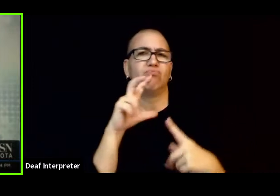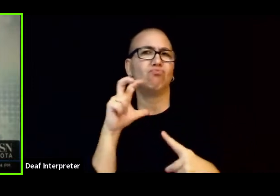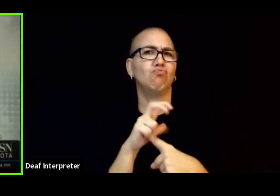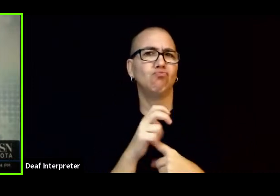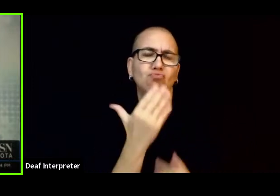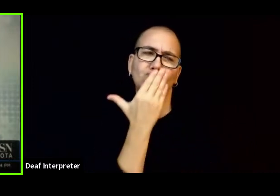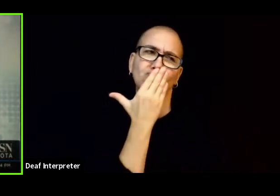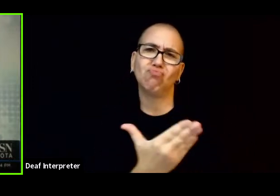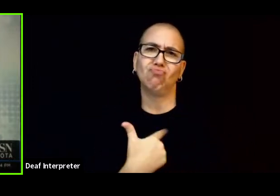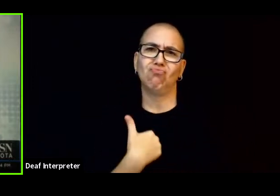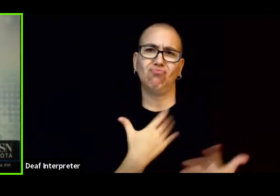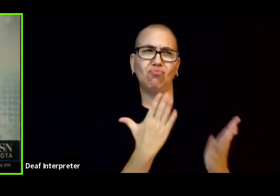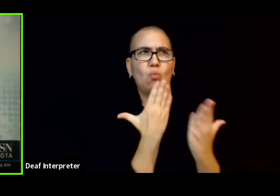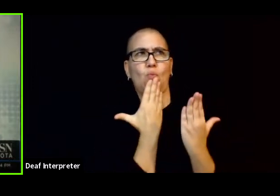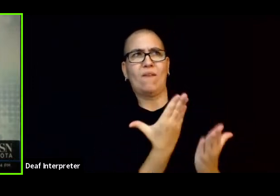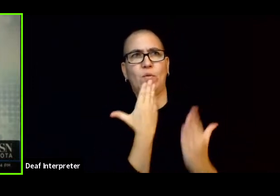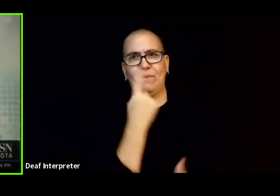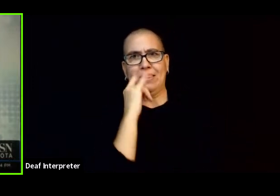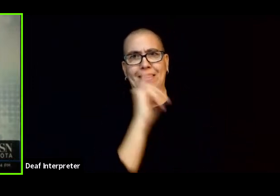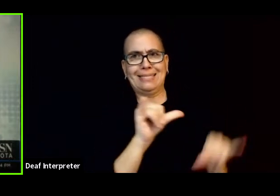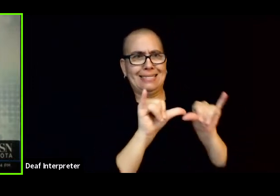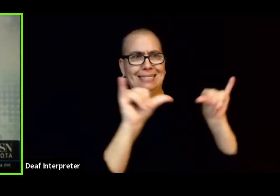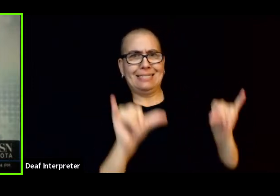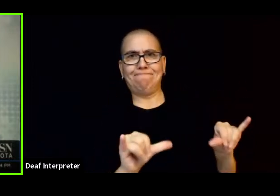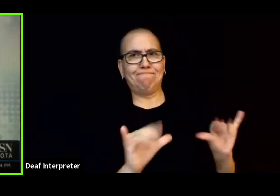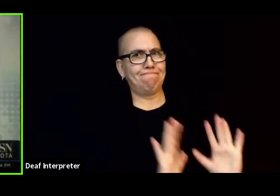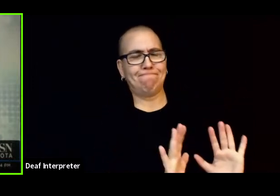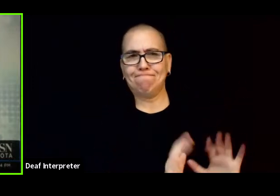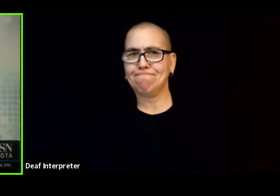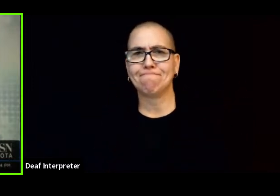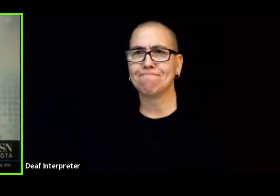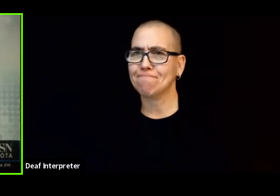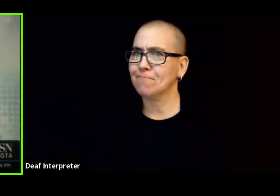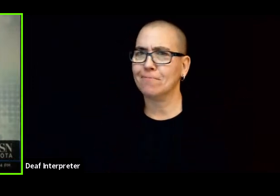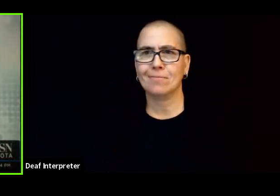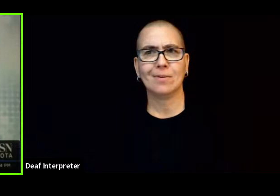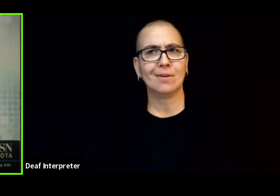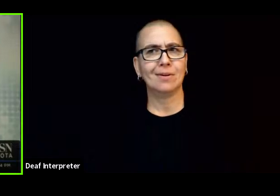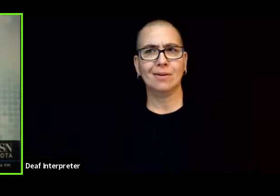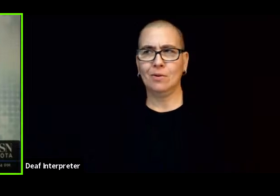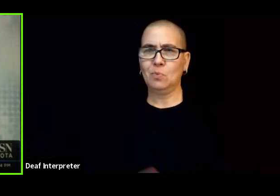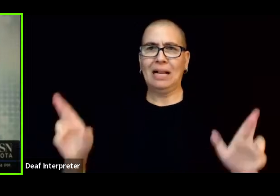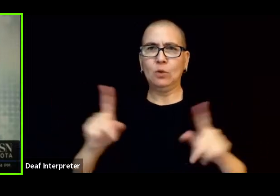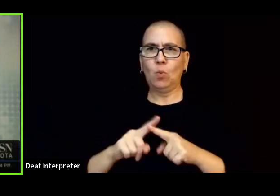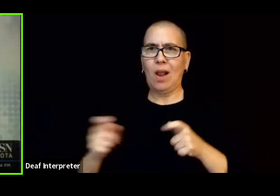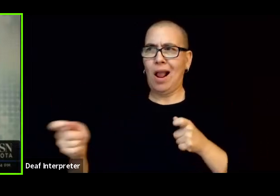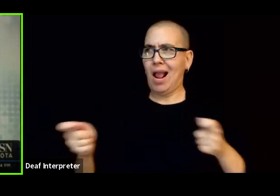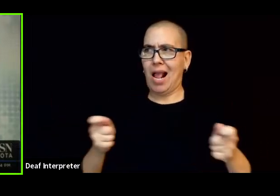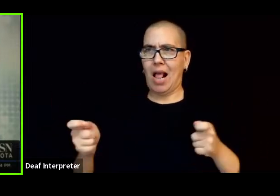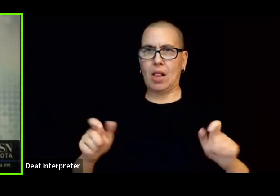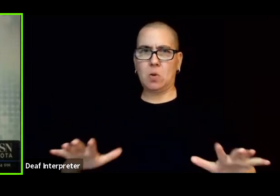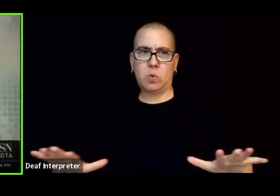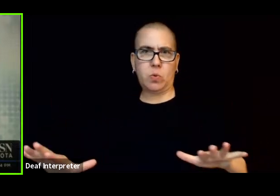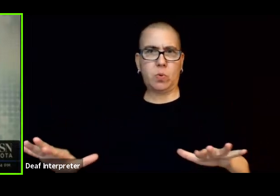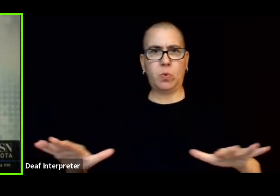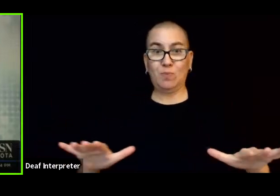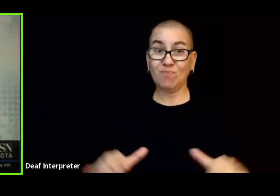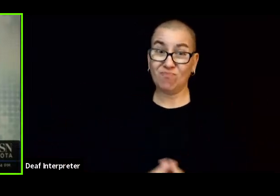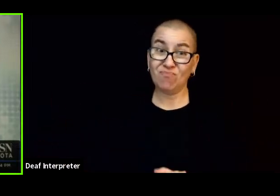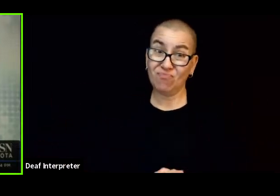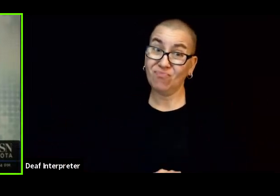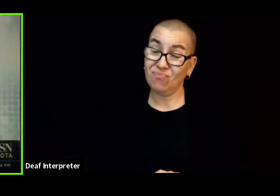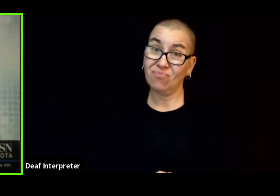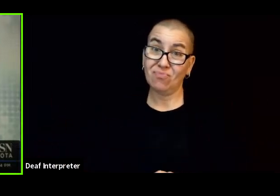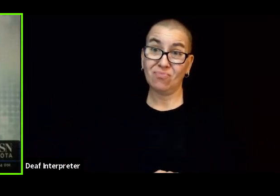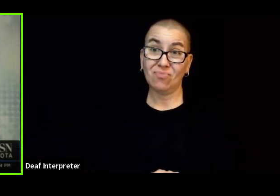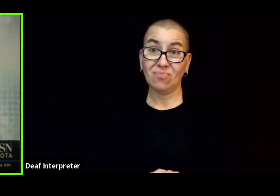we've built some systems to help us manage our way through this, but there is, there are these